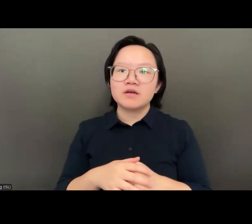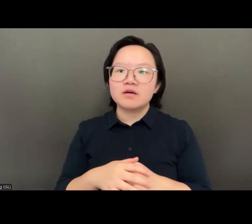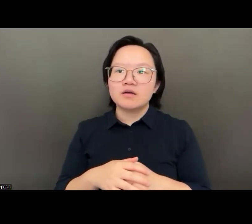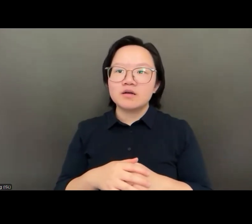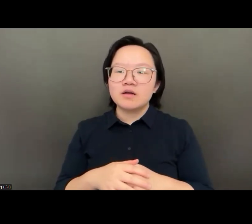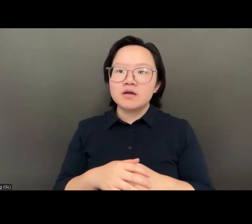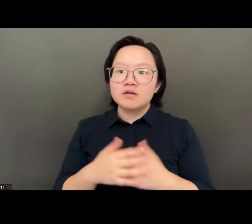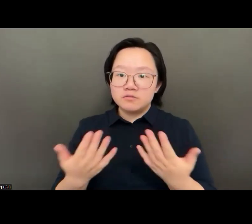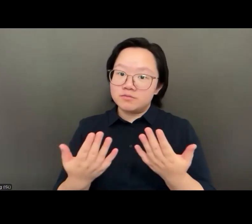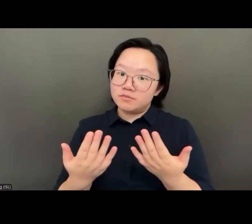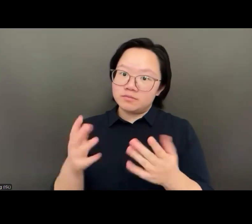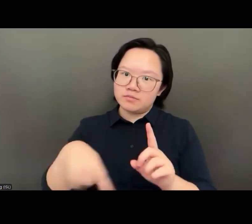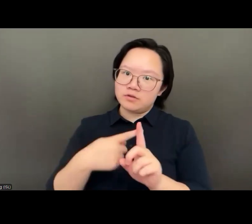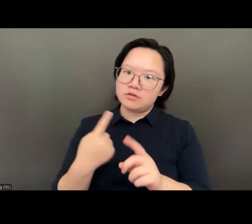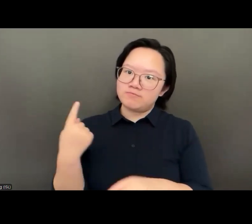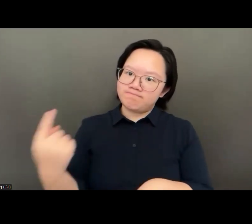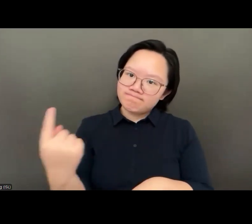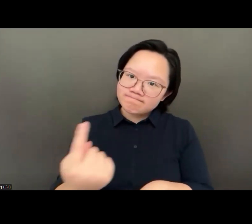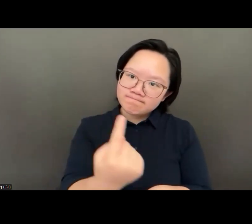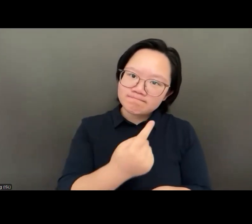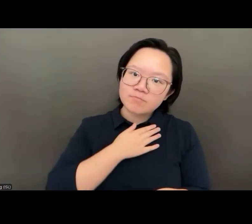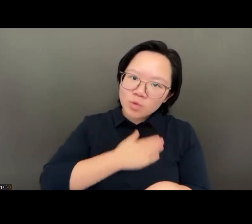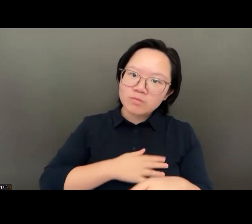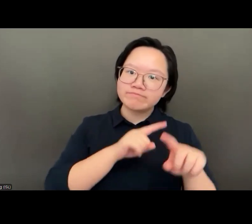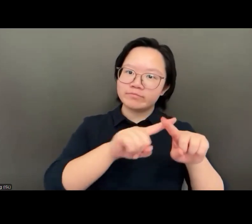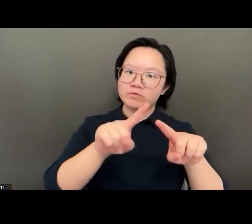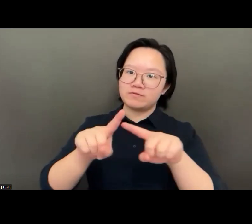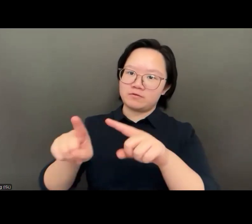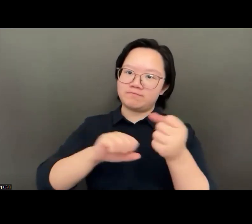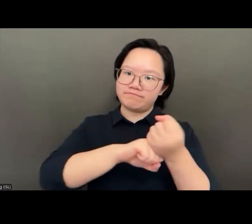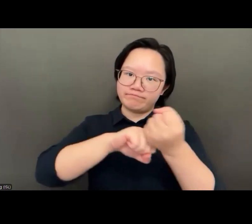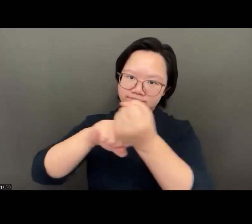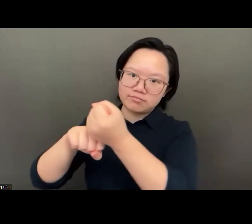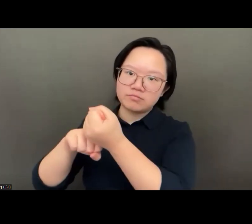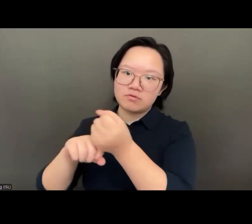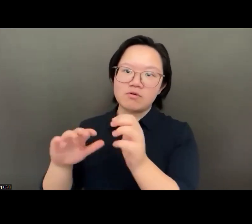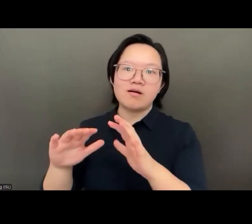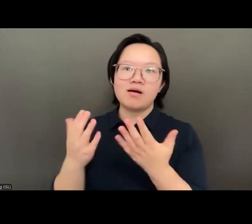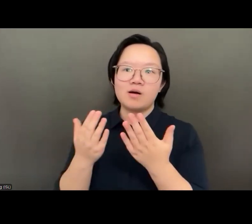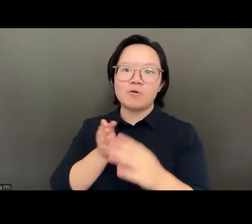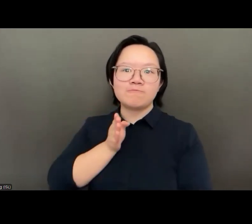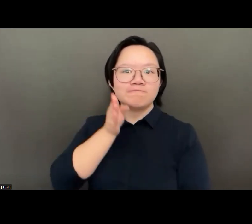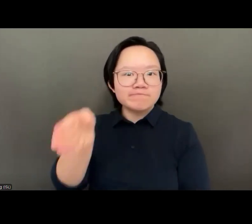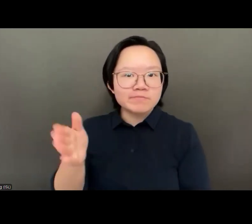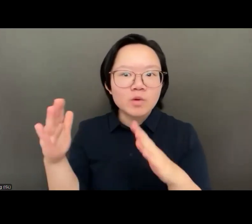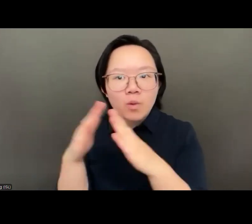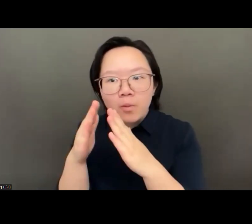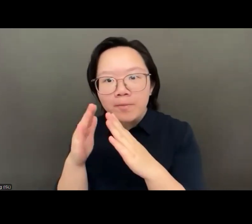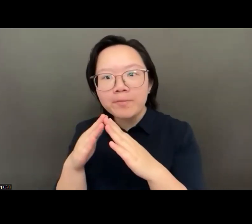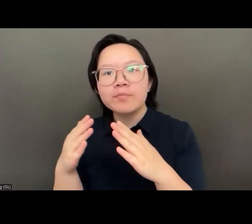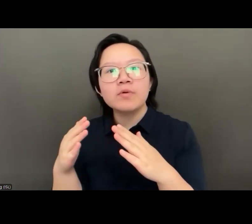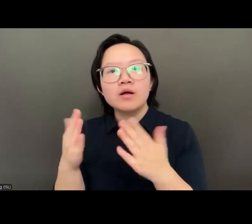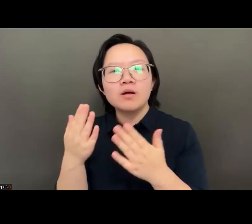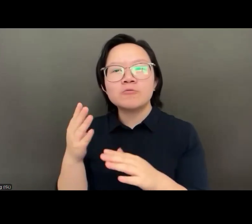means and where to go if they needed support. The second aspect to look at is the reporting and the referral services in the remote